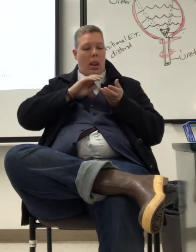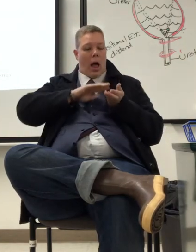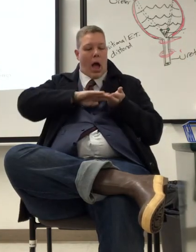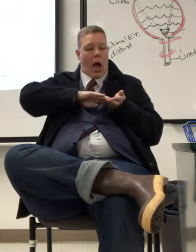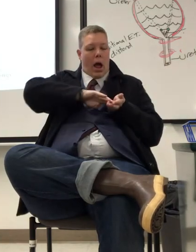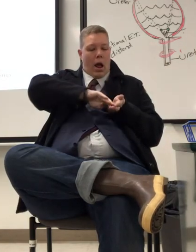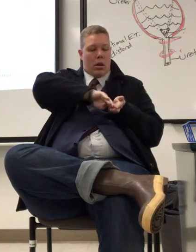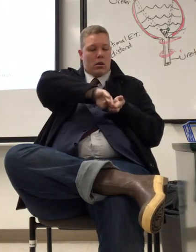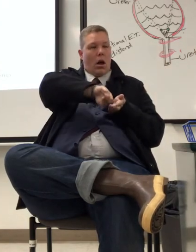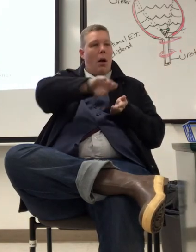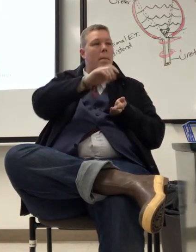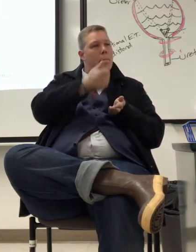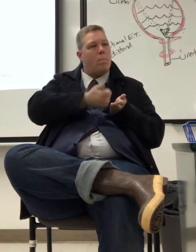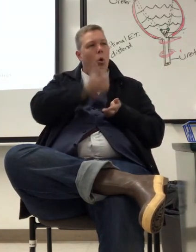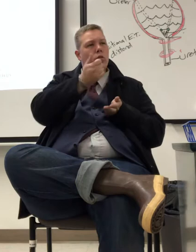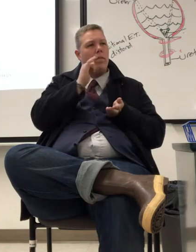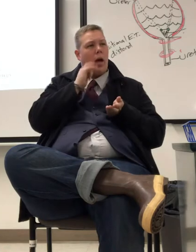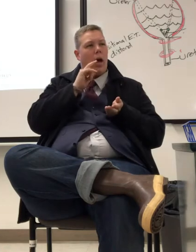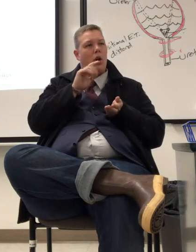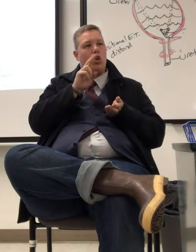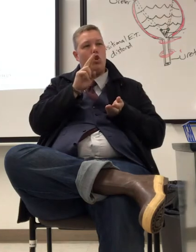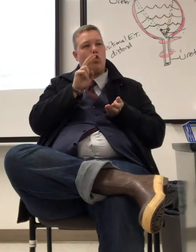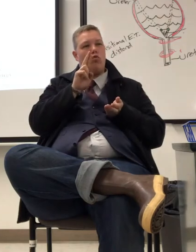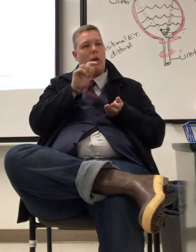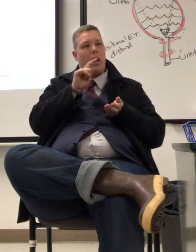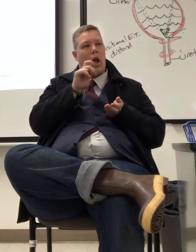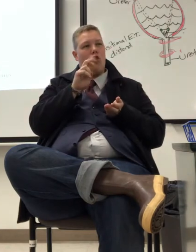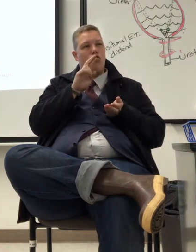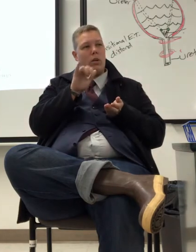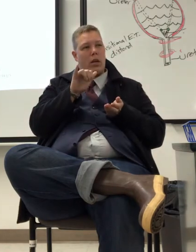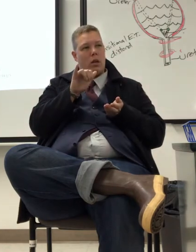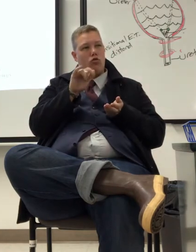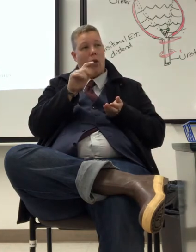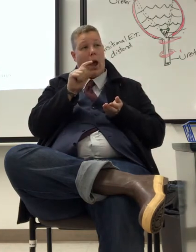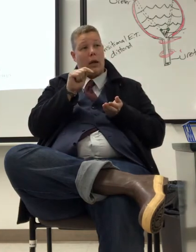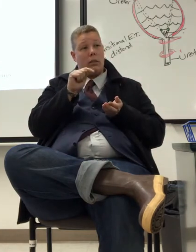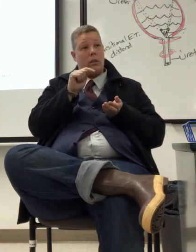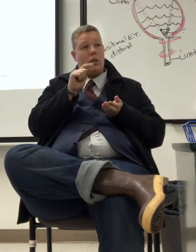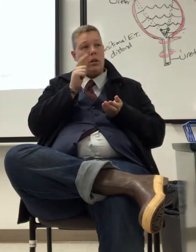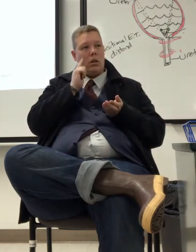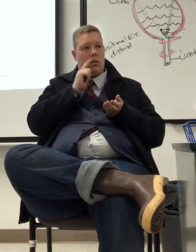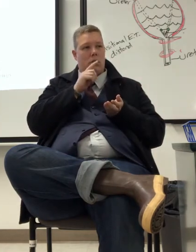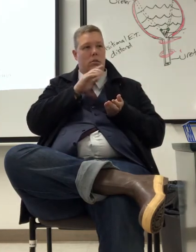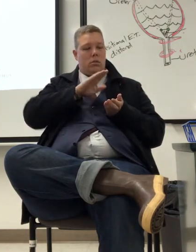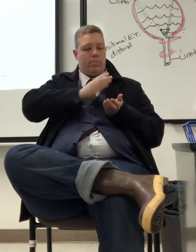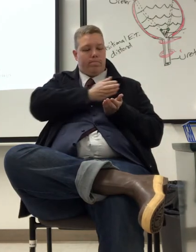okay? From ureter to urethra.